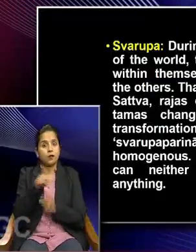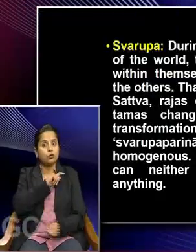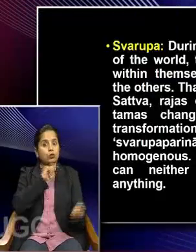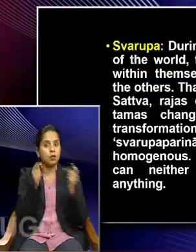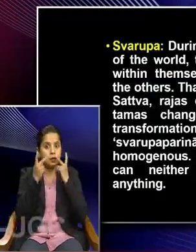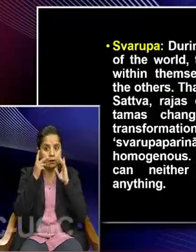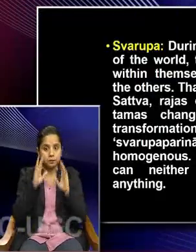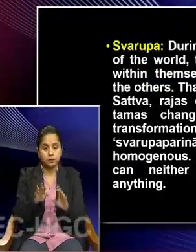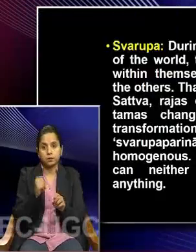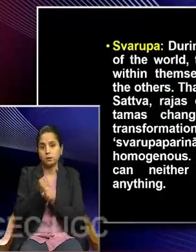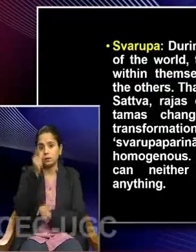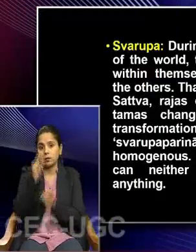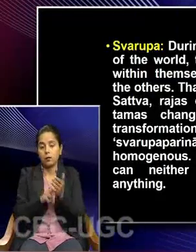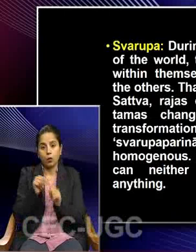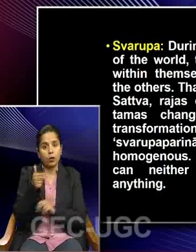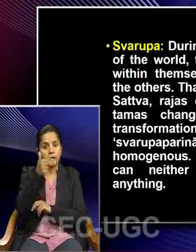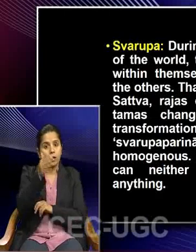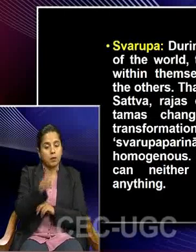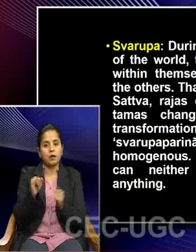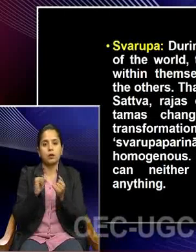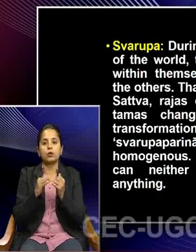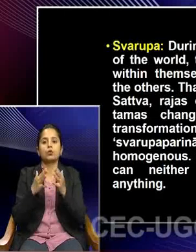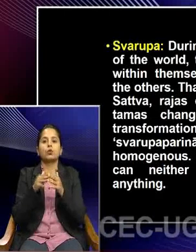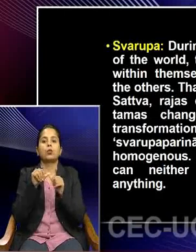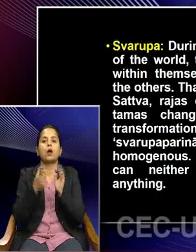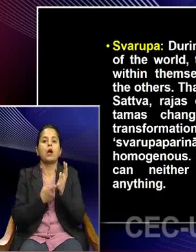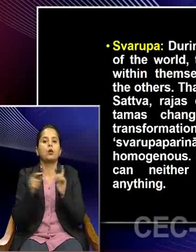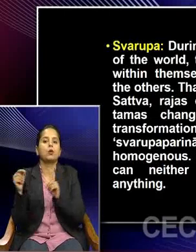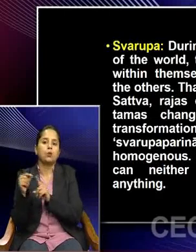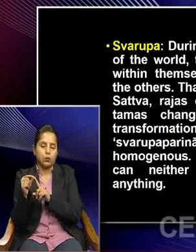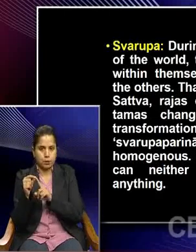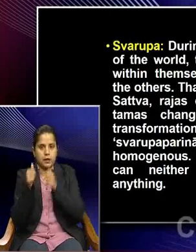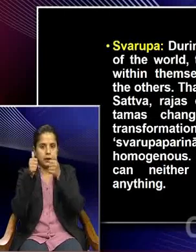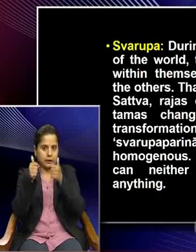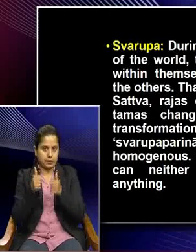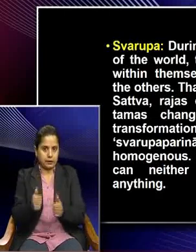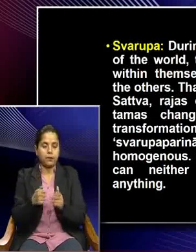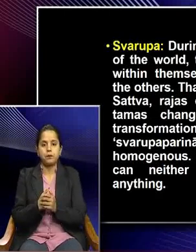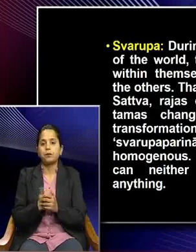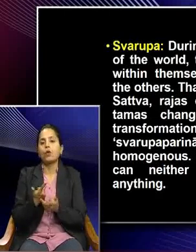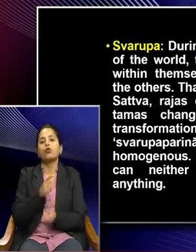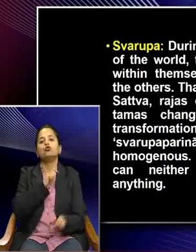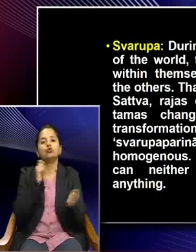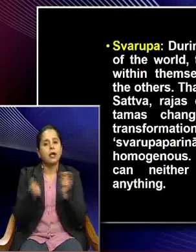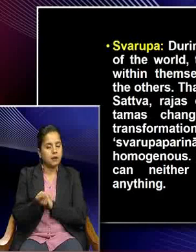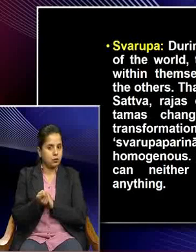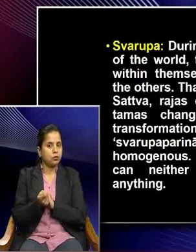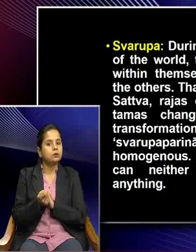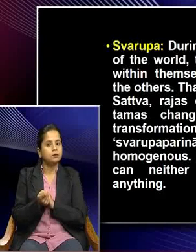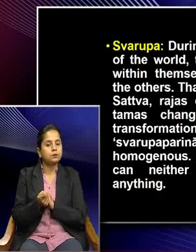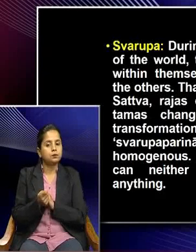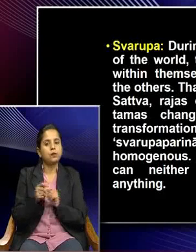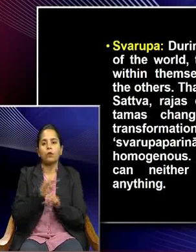transformation of the gunas is called Swarup Parinam, or change into